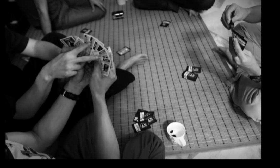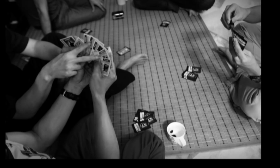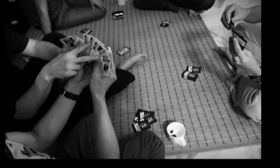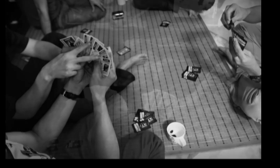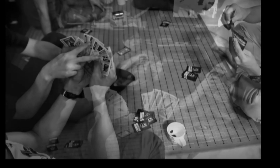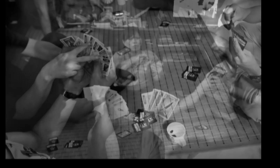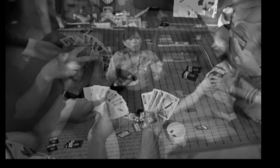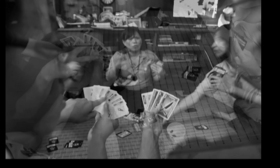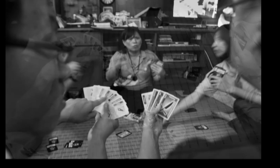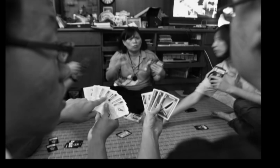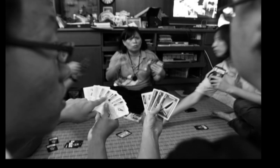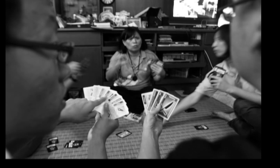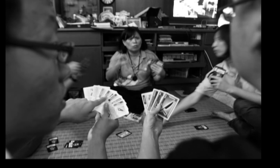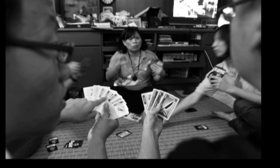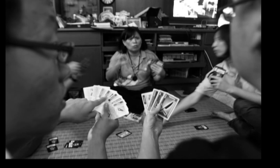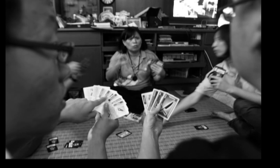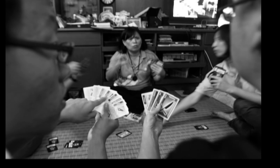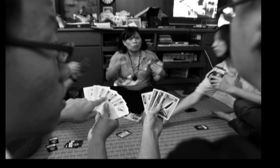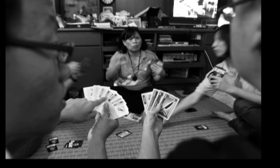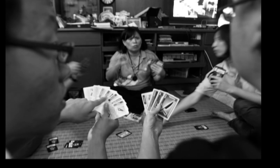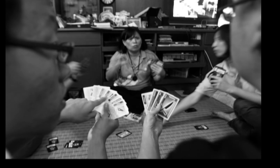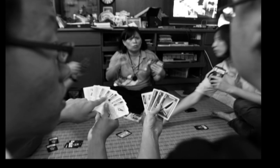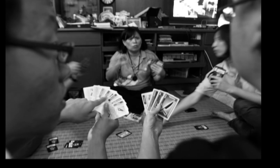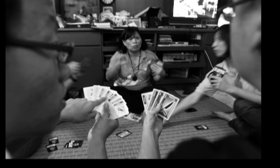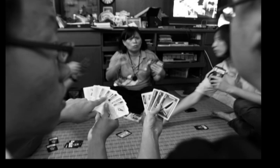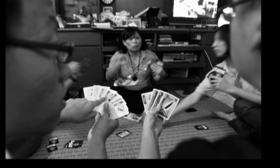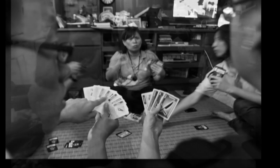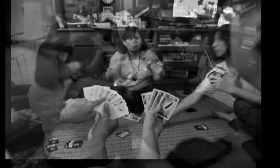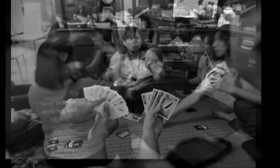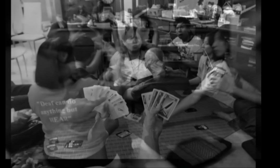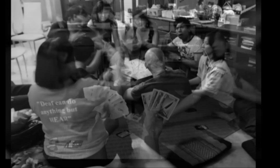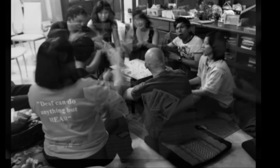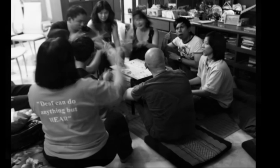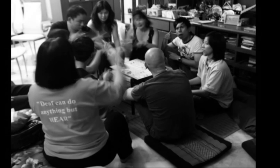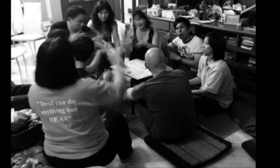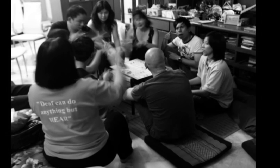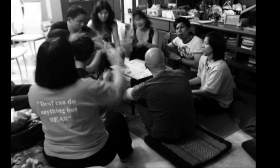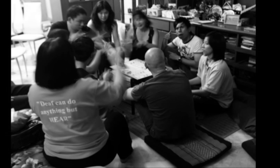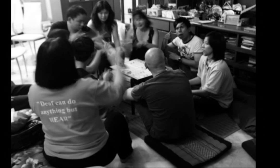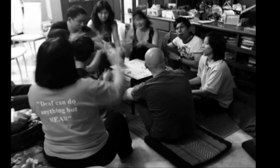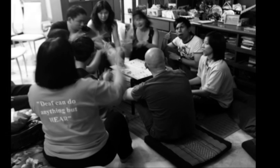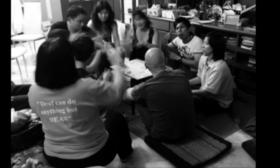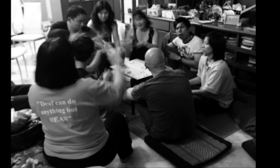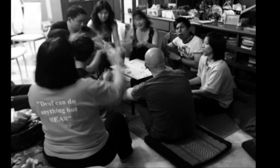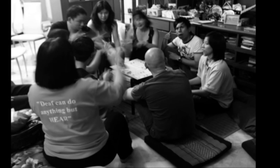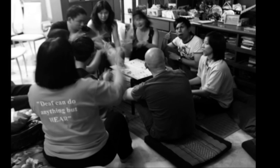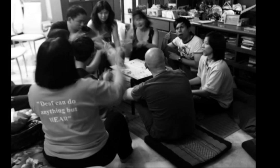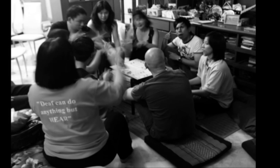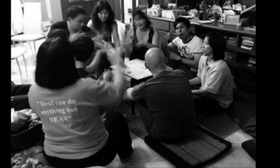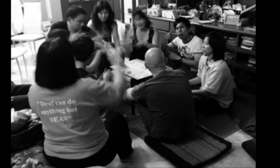and always with them and looking and observing in terms of their culture and all that. I am happy